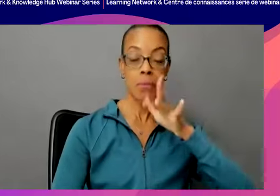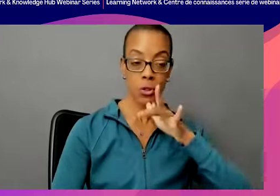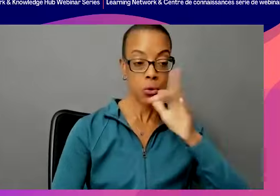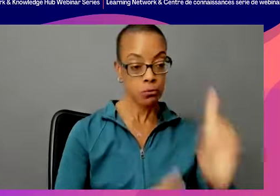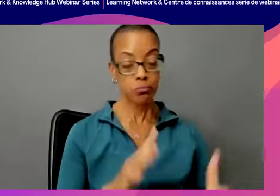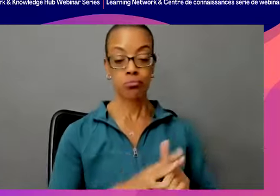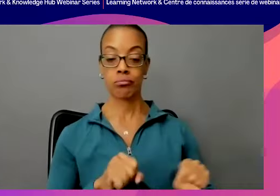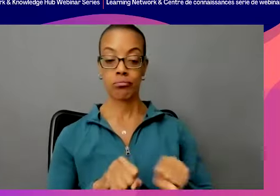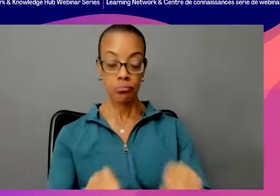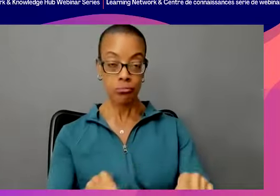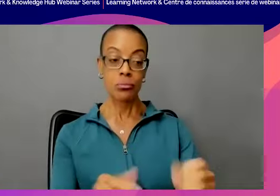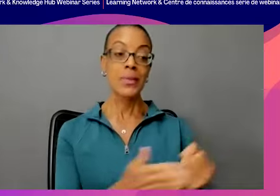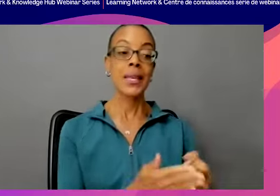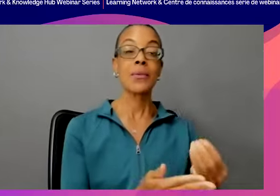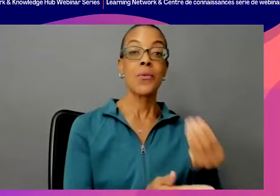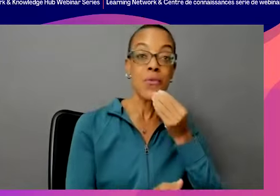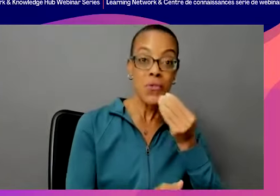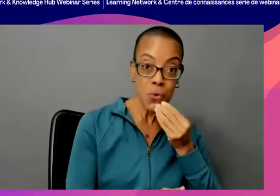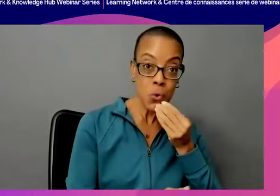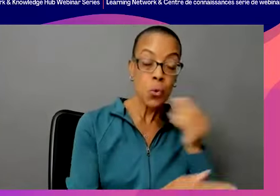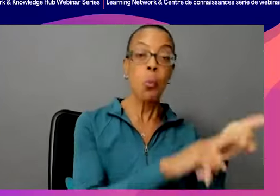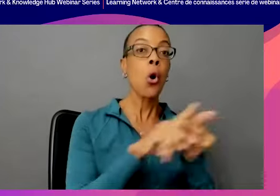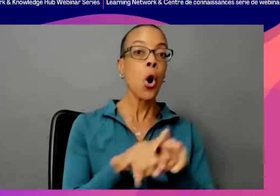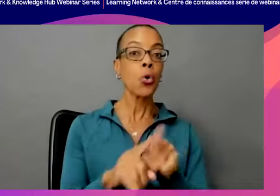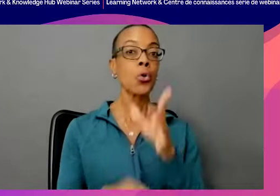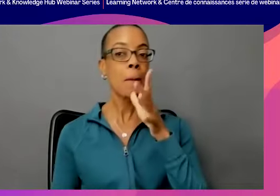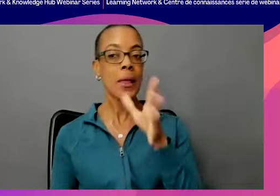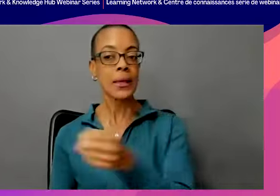she also grabs some clean needles from the harm reduction area.